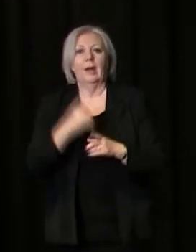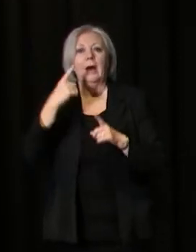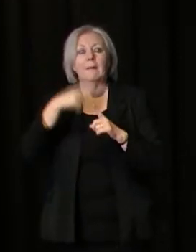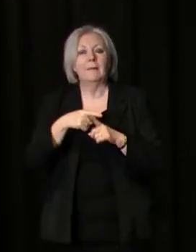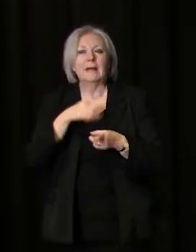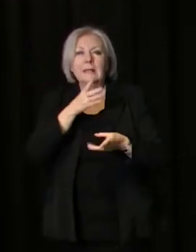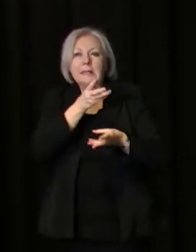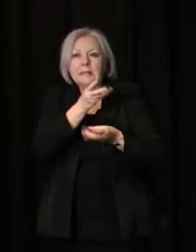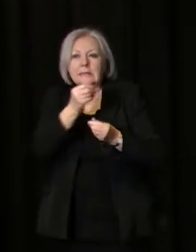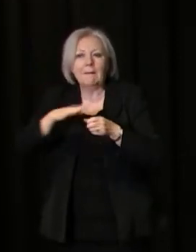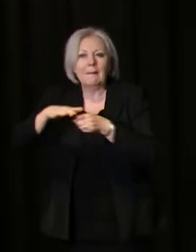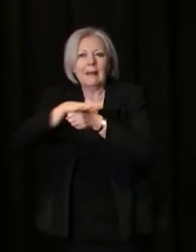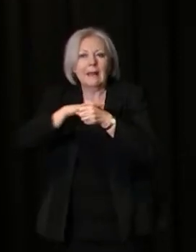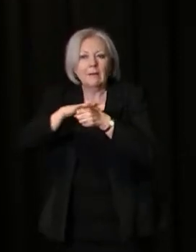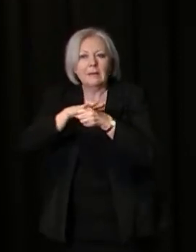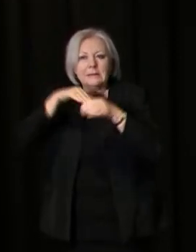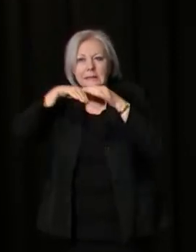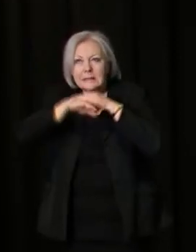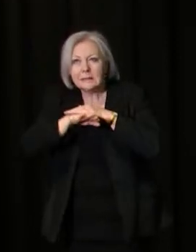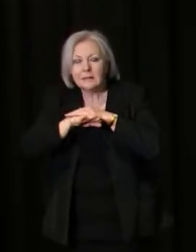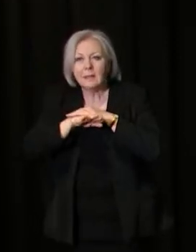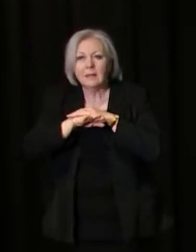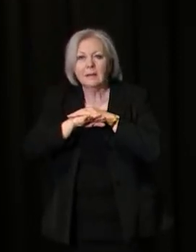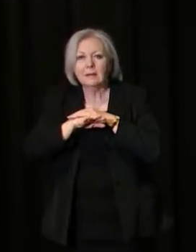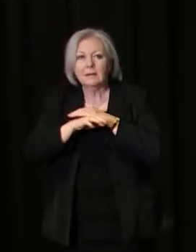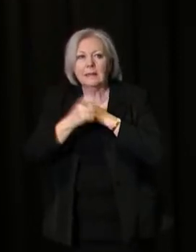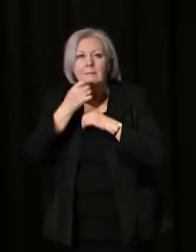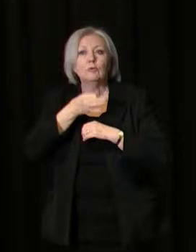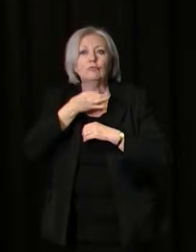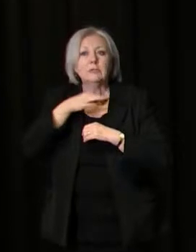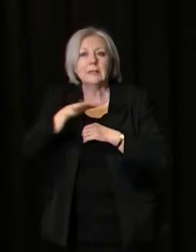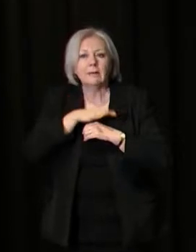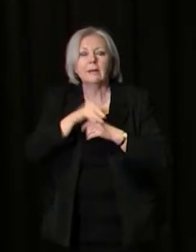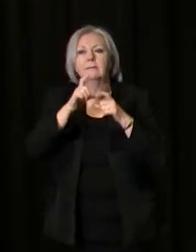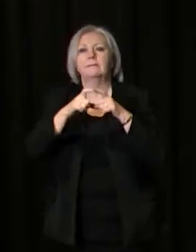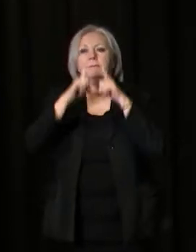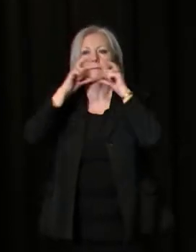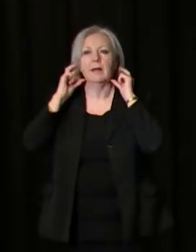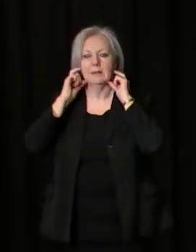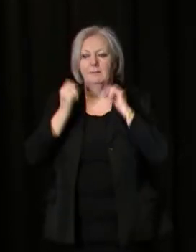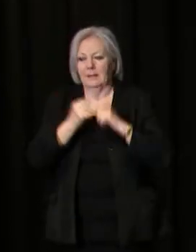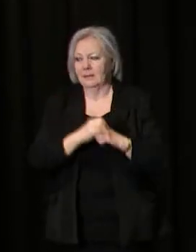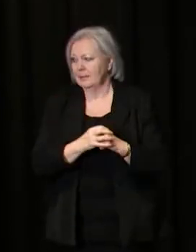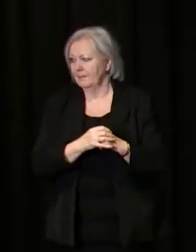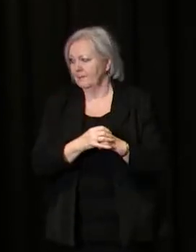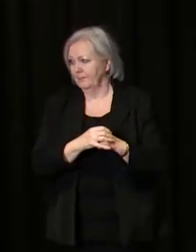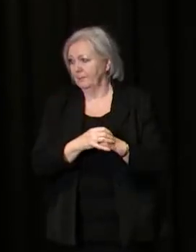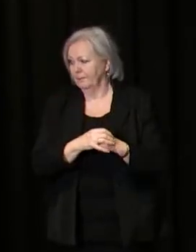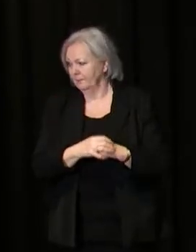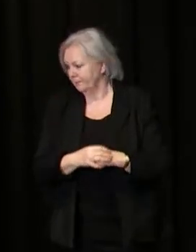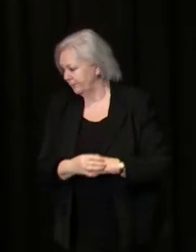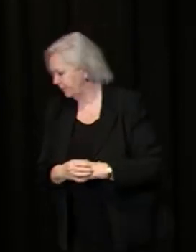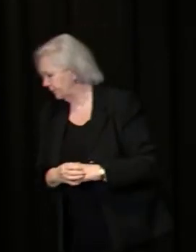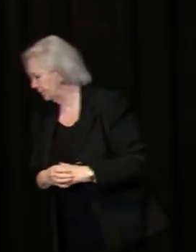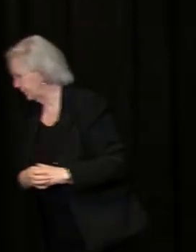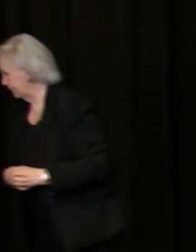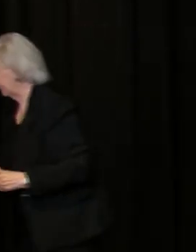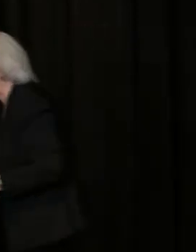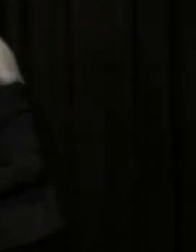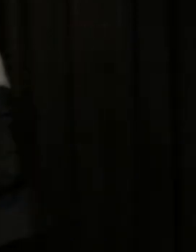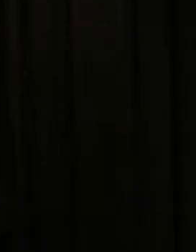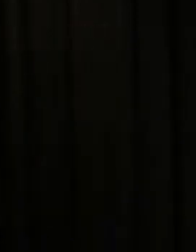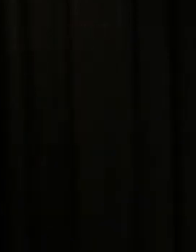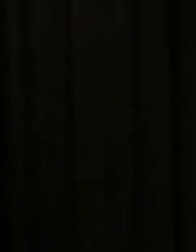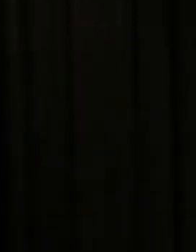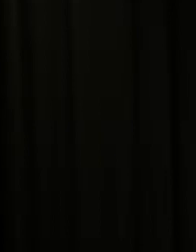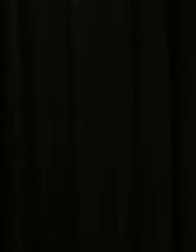places, particularly where there's low vaccine, like primary schools, for instance. Some booster shots, we're most likely to get 90% double dose, given we're already